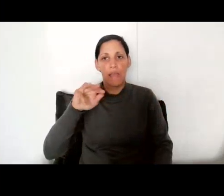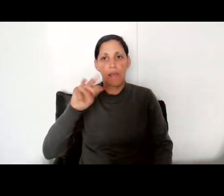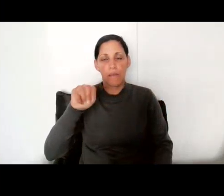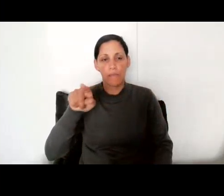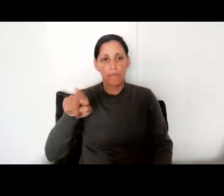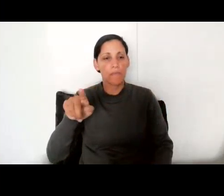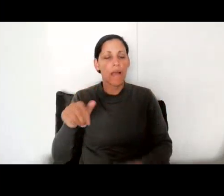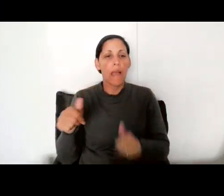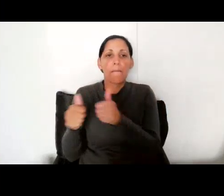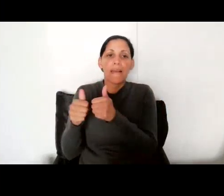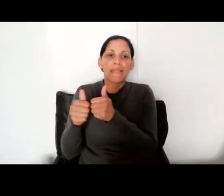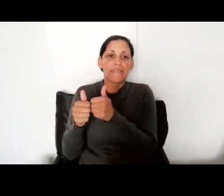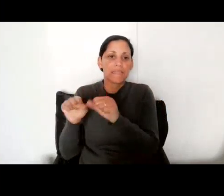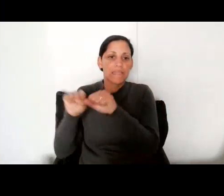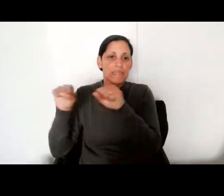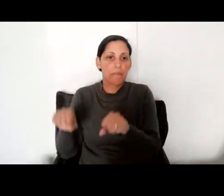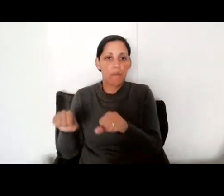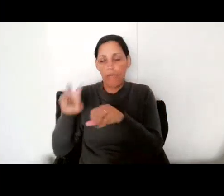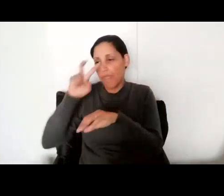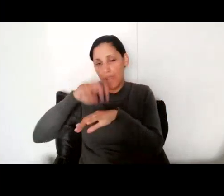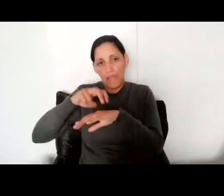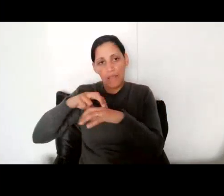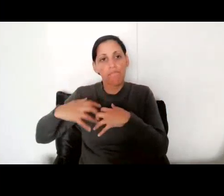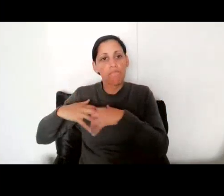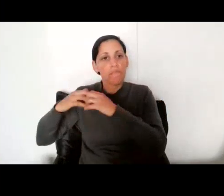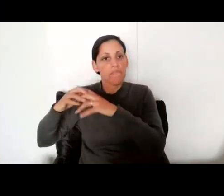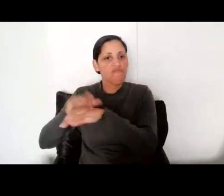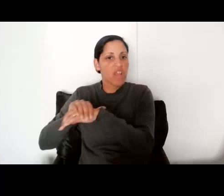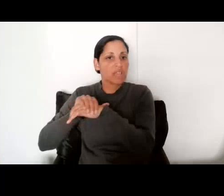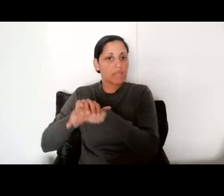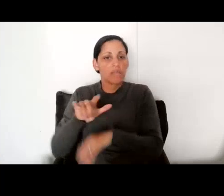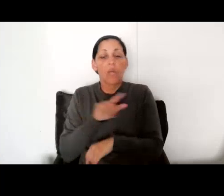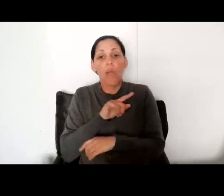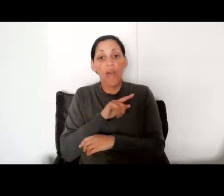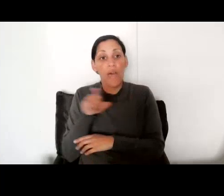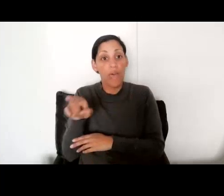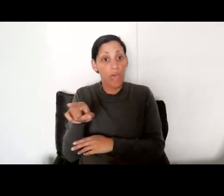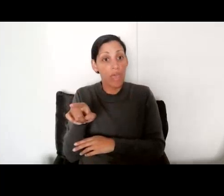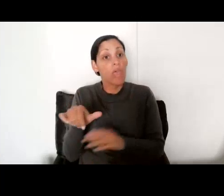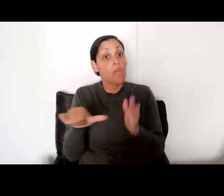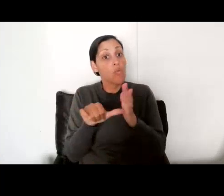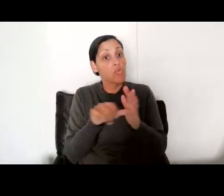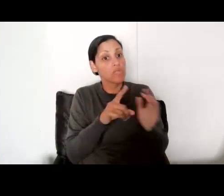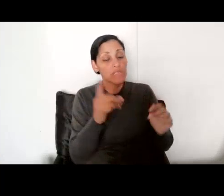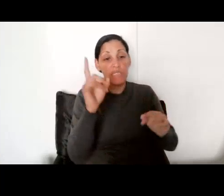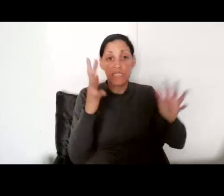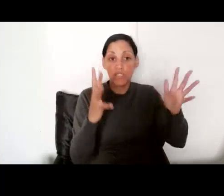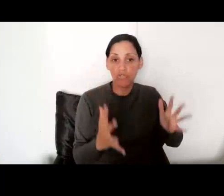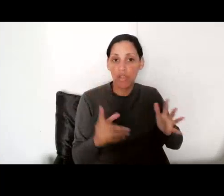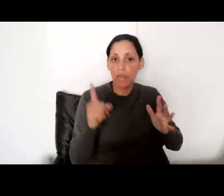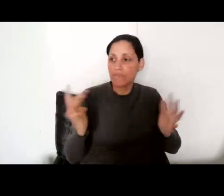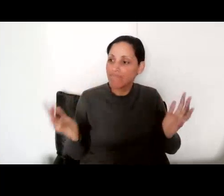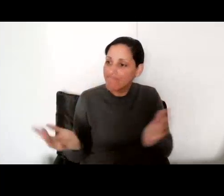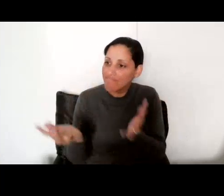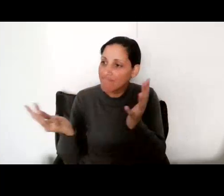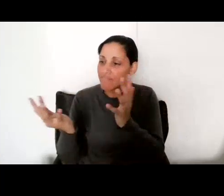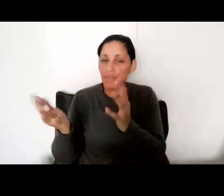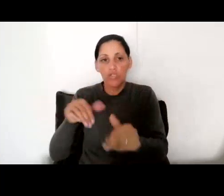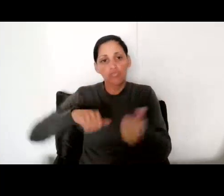mentioned, because it's important for the teacher to encourage social inclusion,